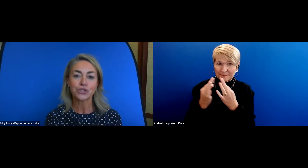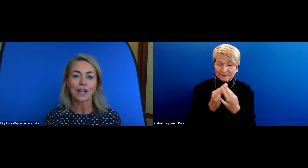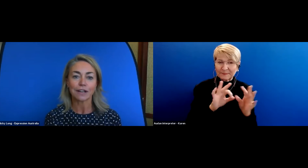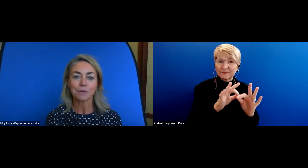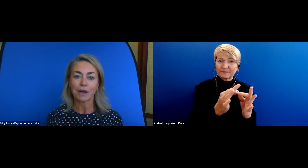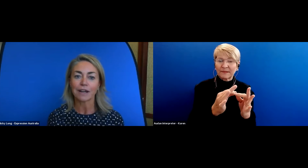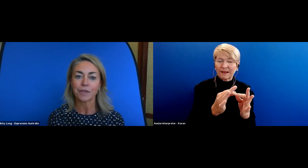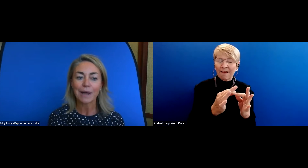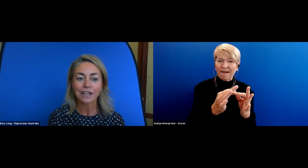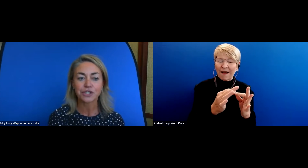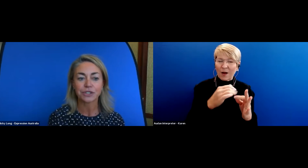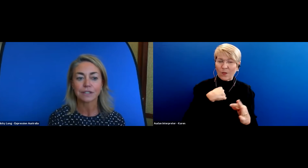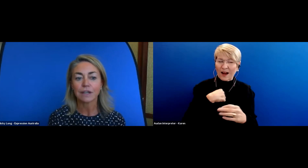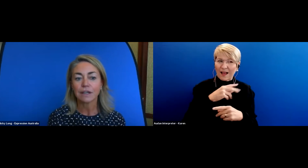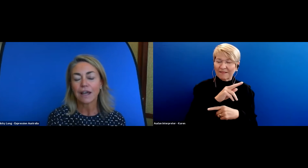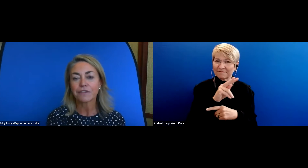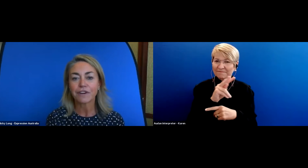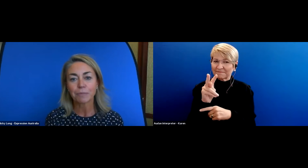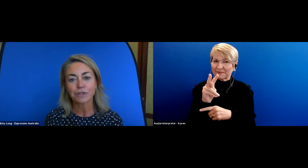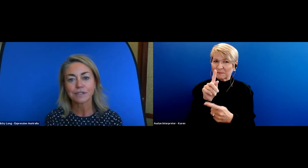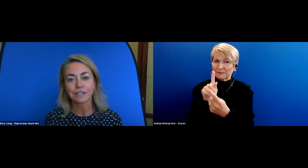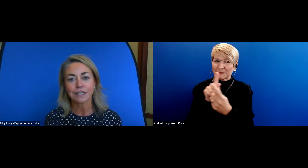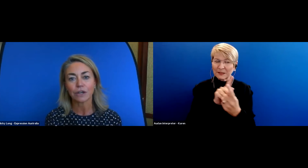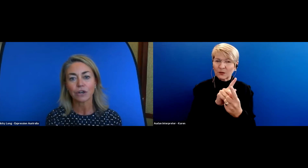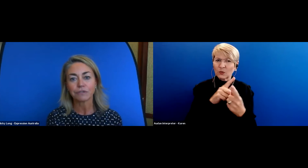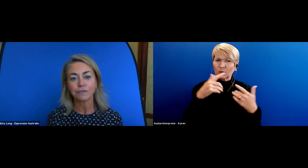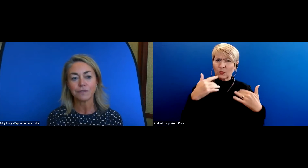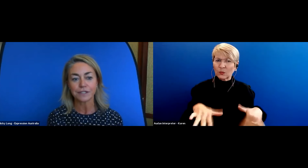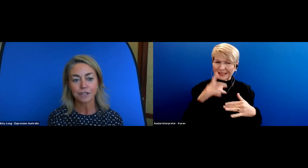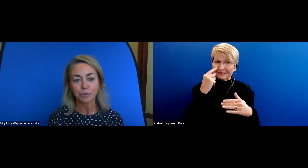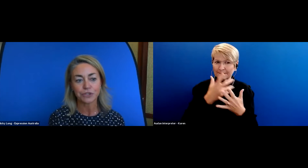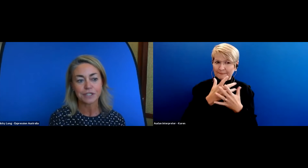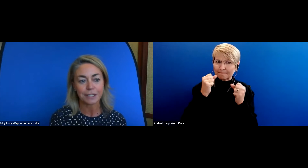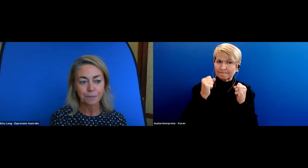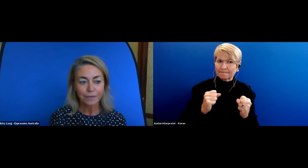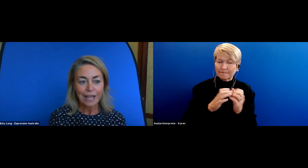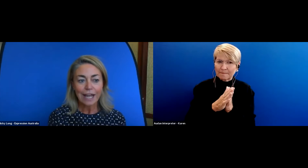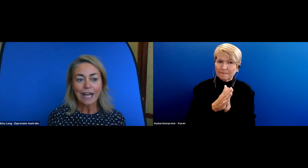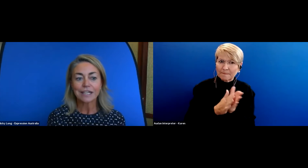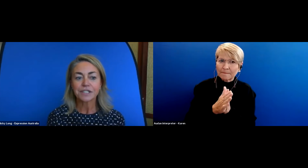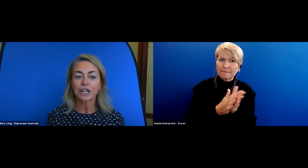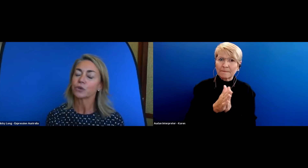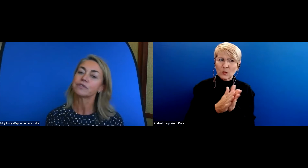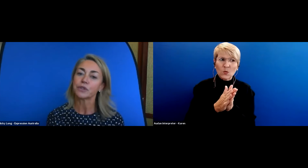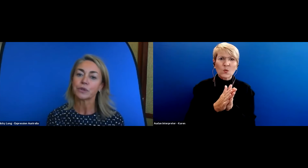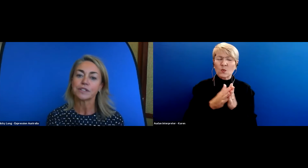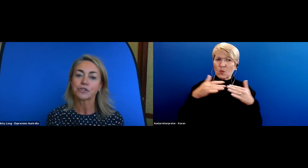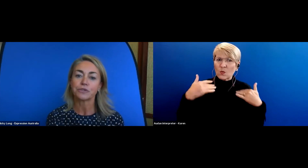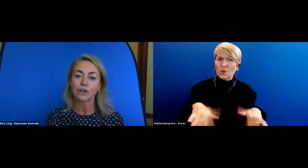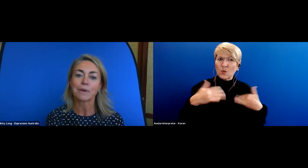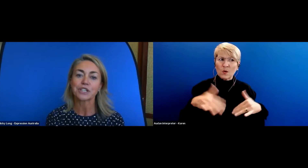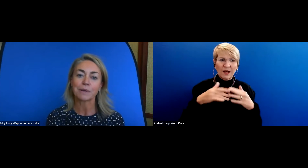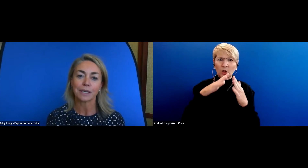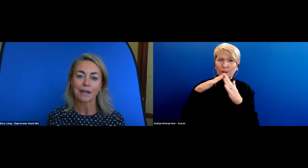so struck by the passion and the vibrancy of this community. And I look forward